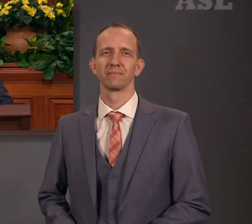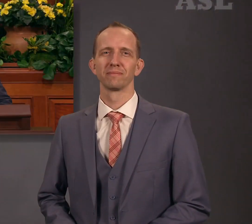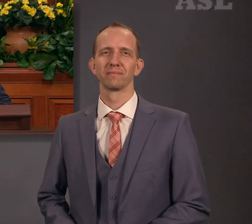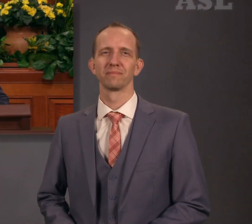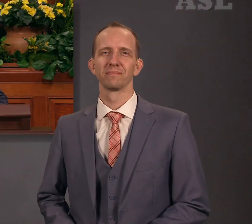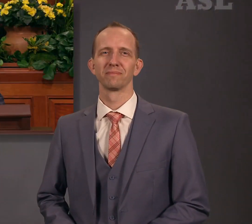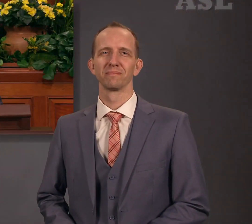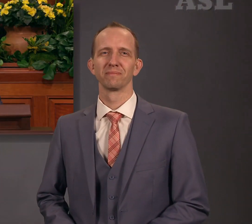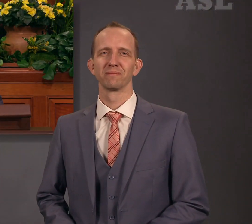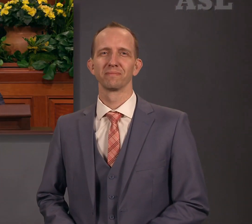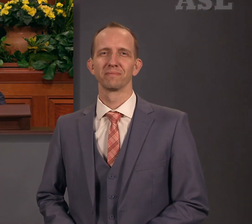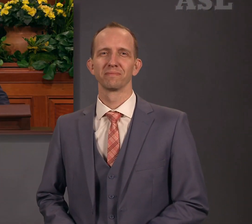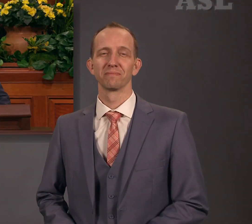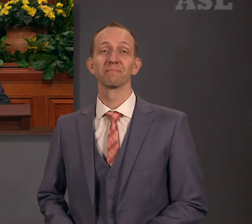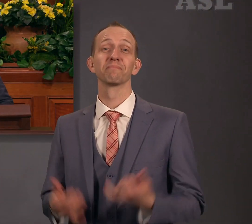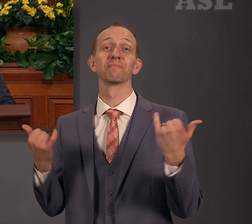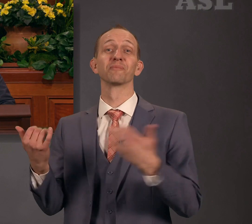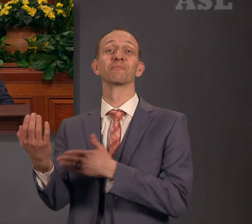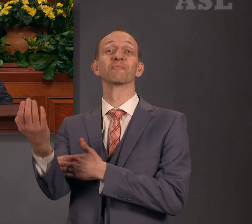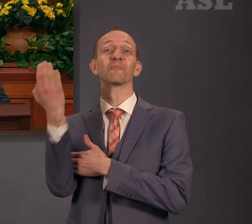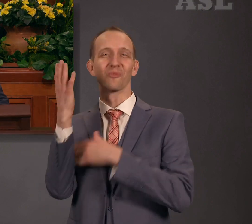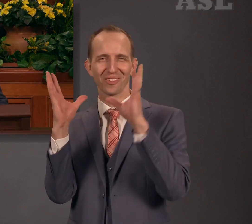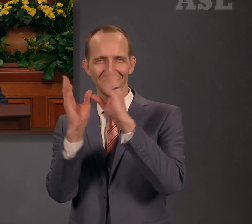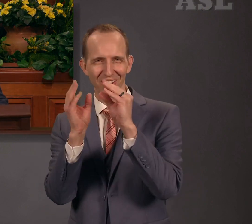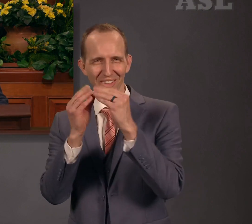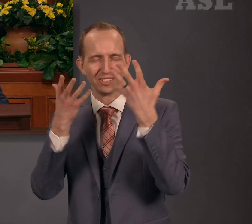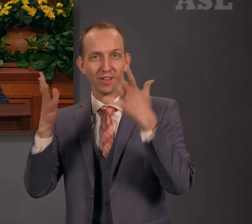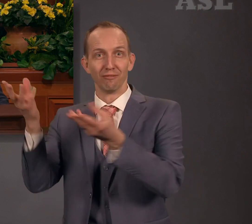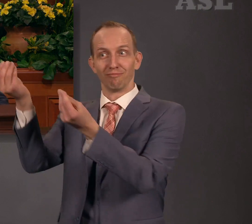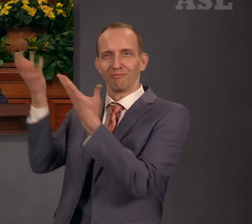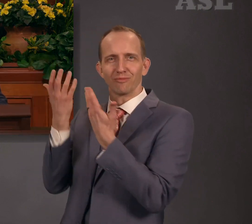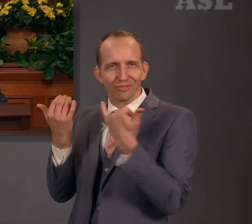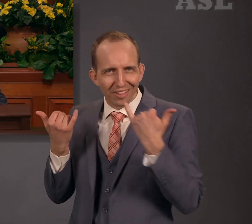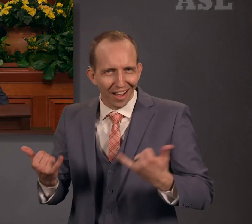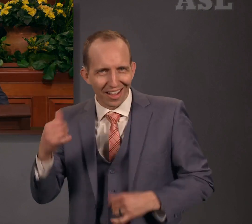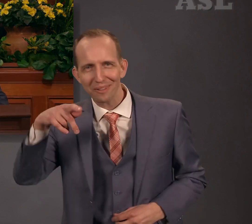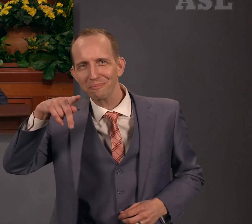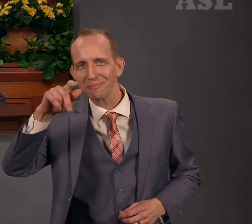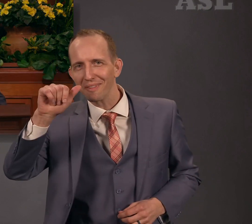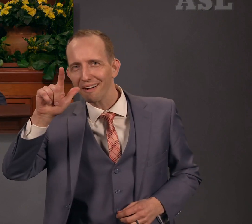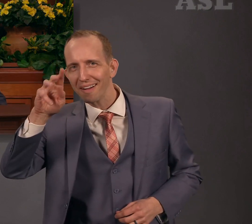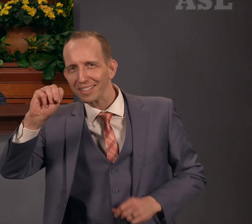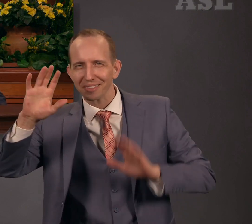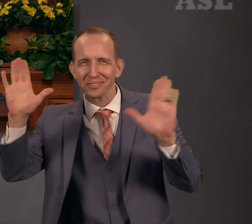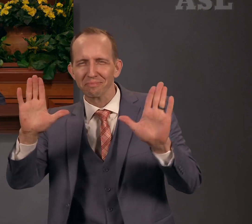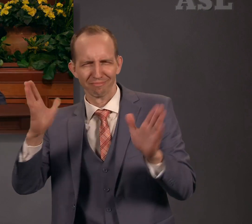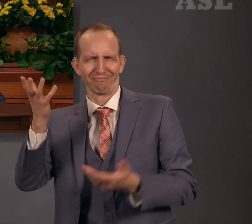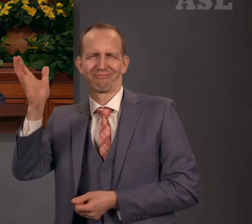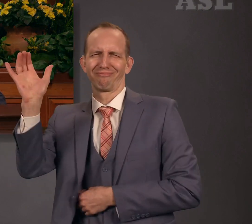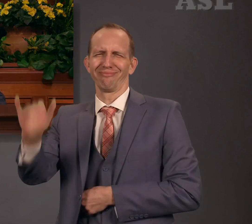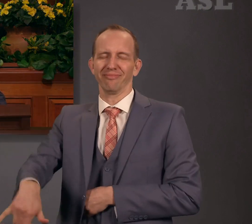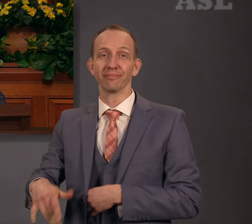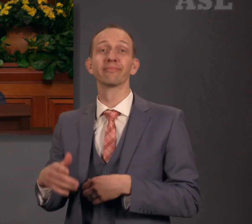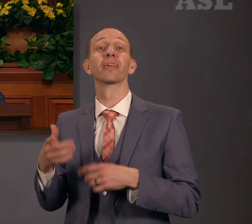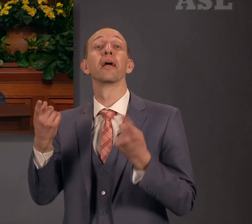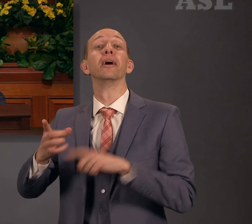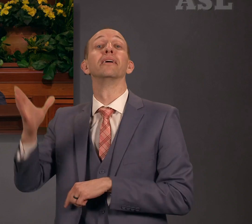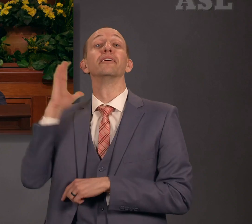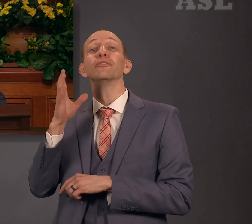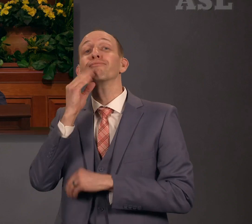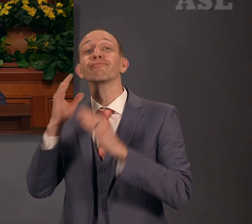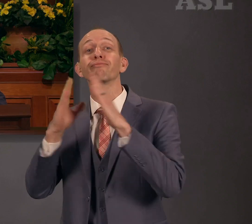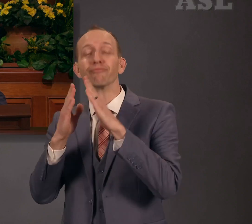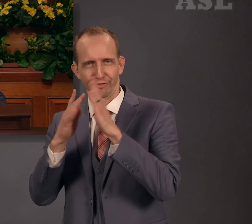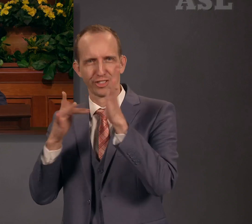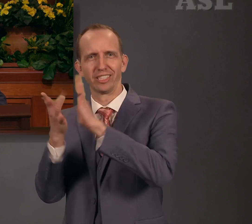As we have been reminded this morning, today is Palm Sunday, marking the Savior's triumphal entry into Jerusalem and the beginning